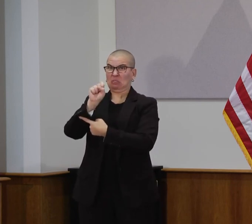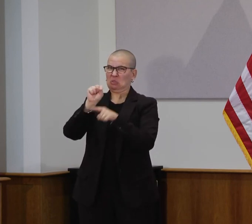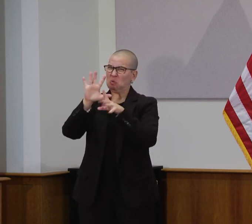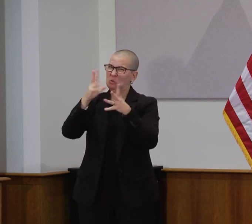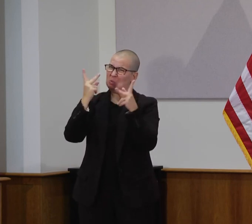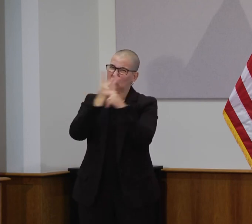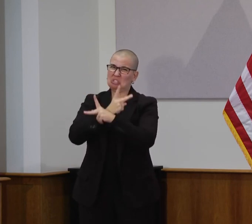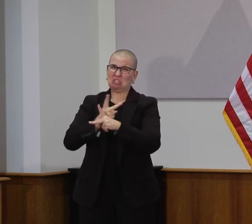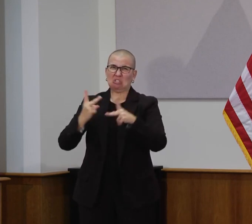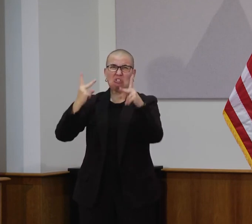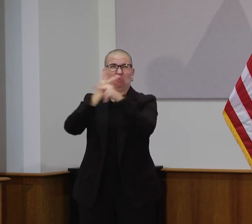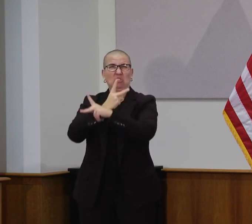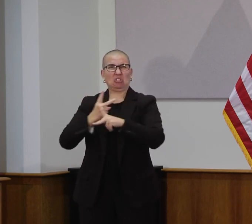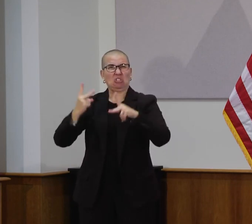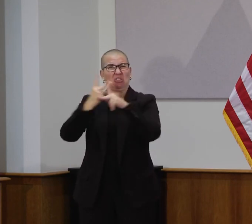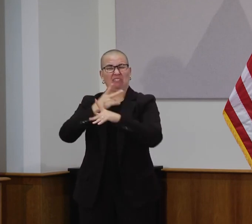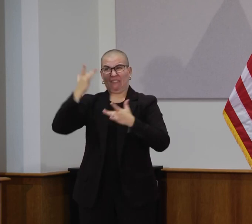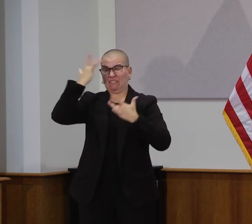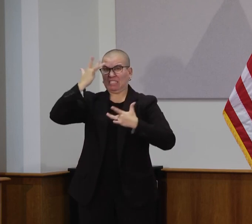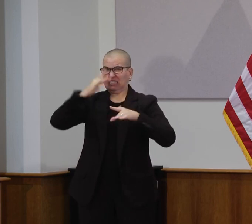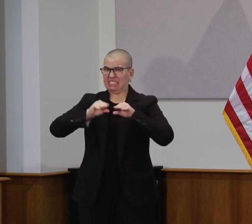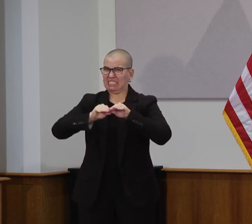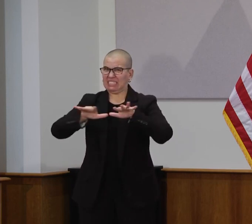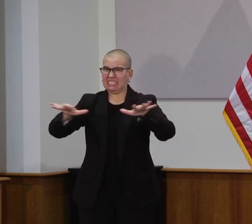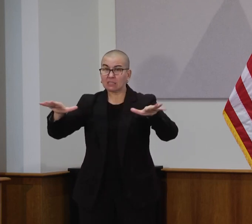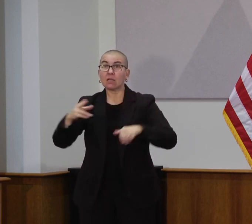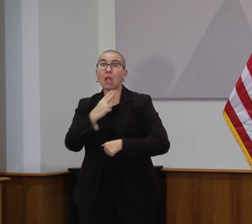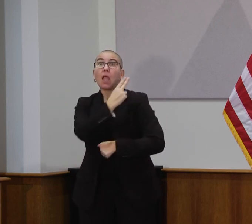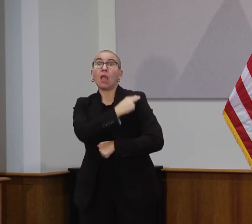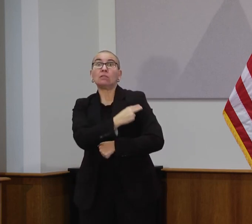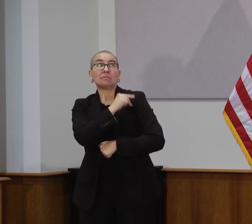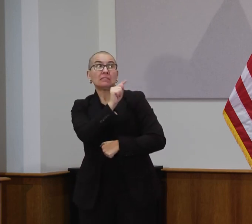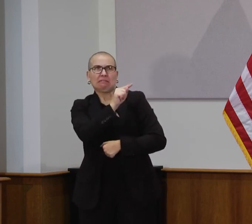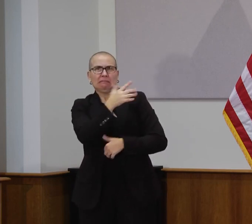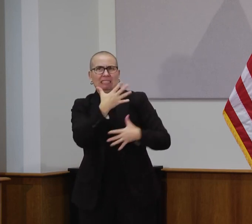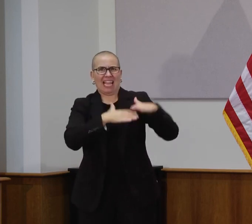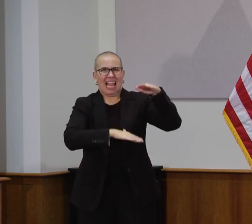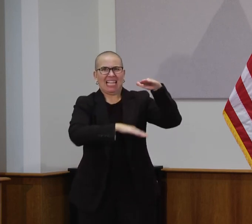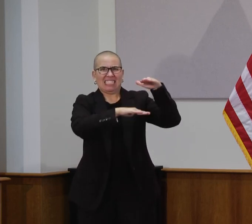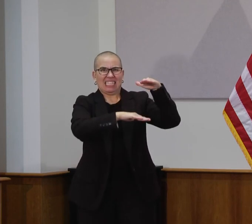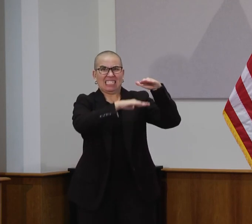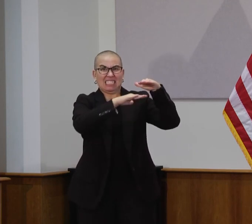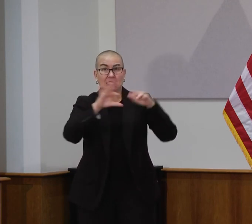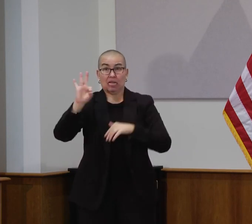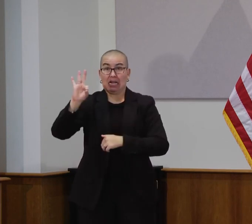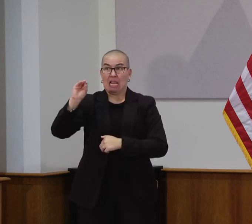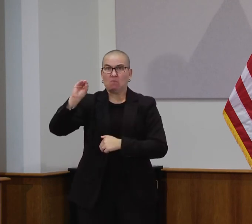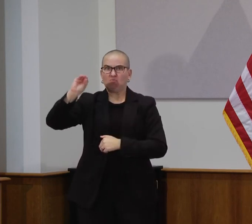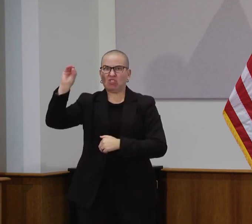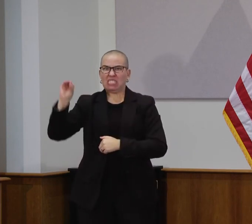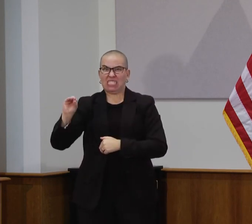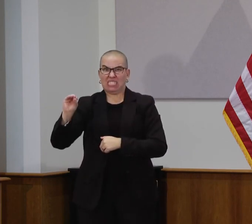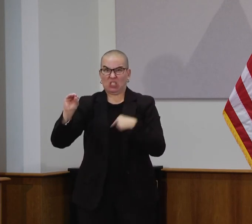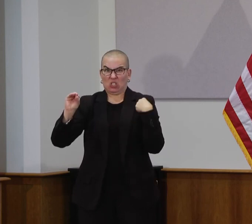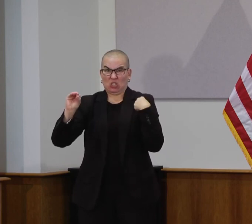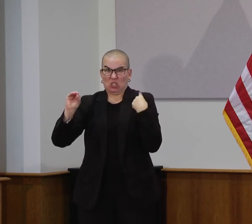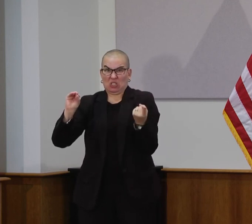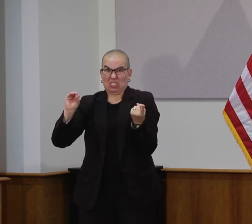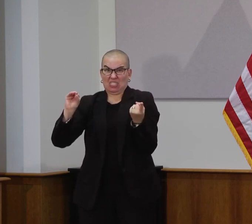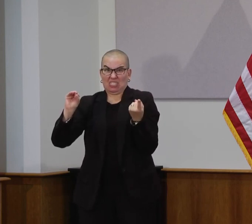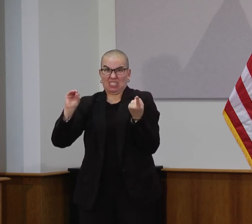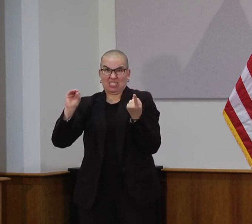higher than we've ever seen. Hospitalizations have gone up 90% over the last 10 days across the upper